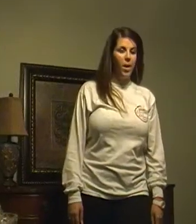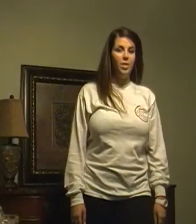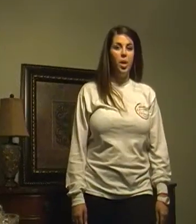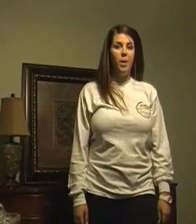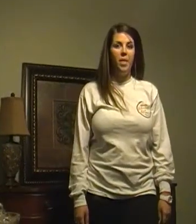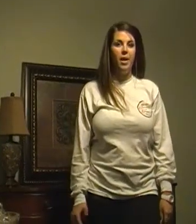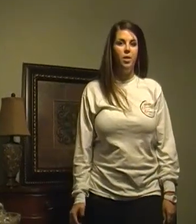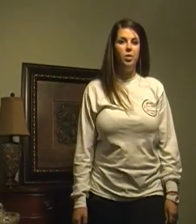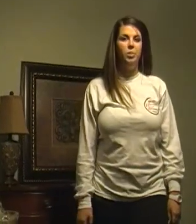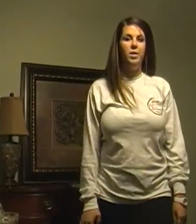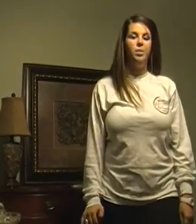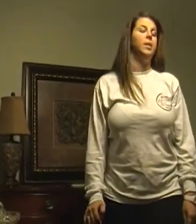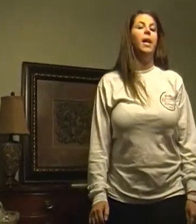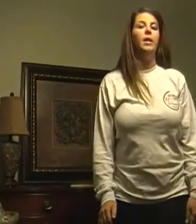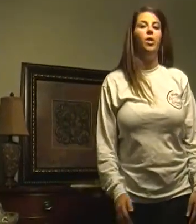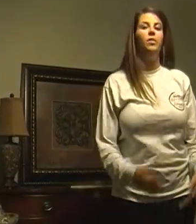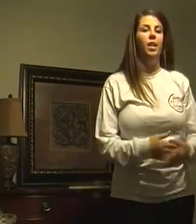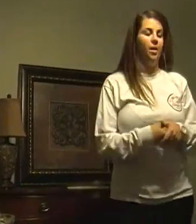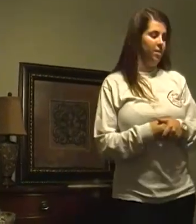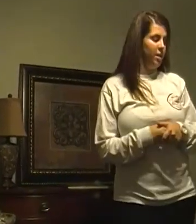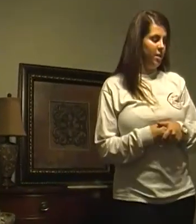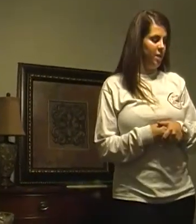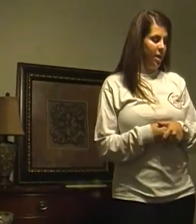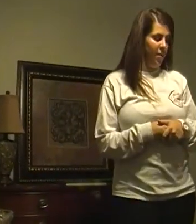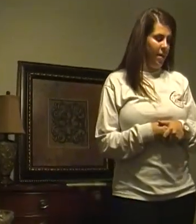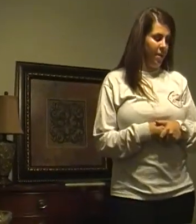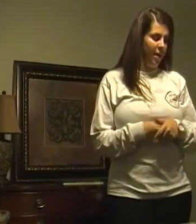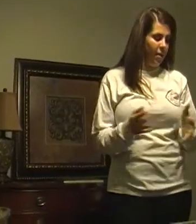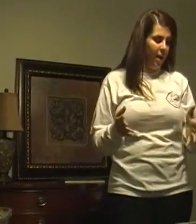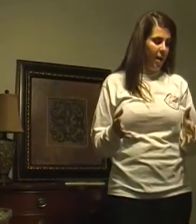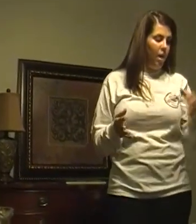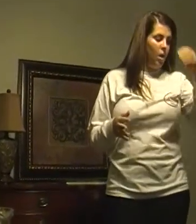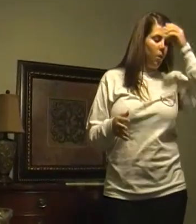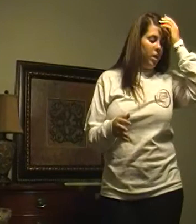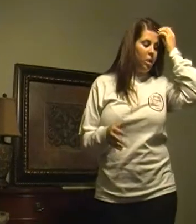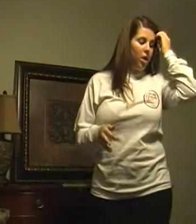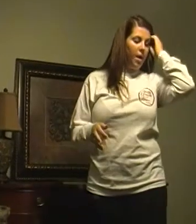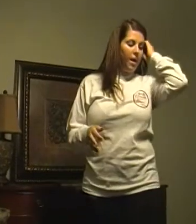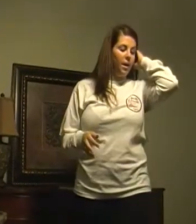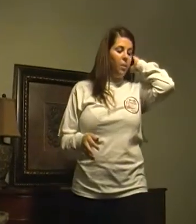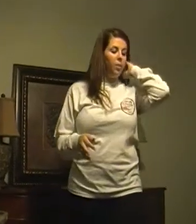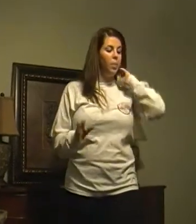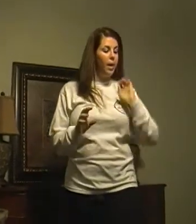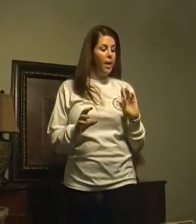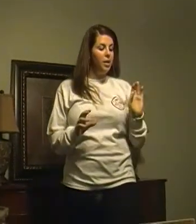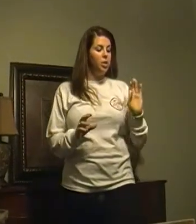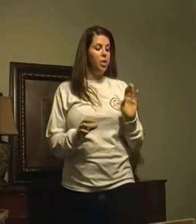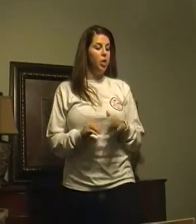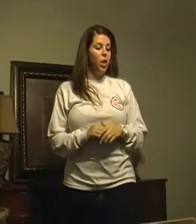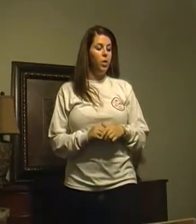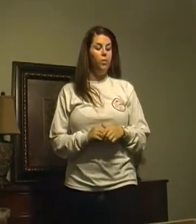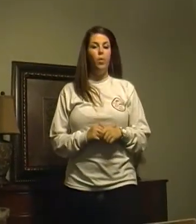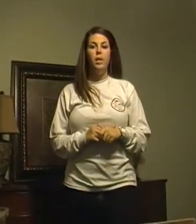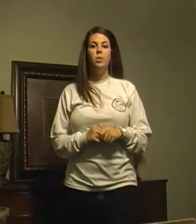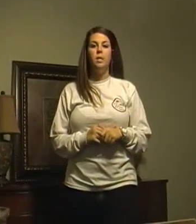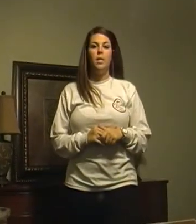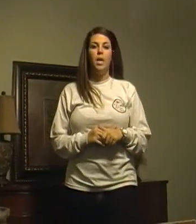Okay, sorry about that. YouTube doesn't really like long videos. So anyway, we're going to start right here with the bridge. No, your voice wasn't